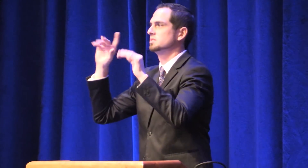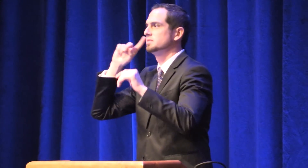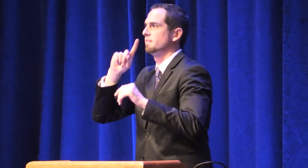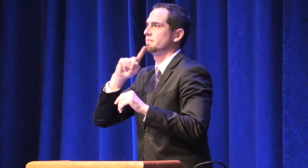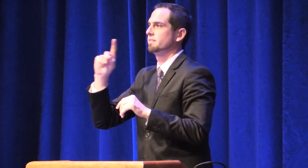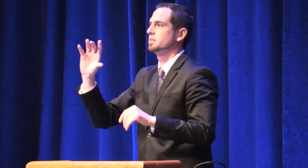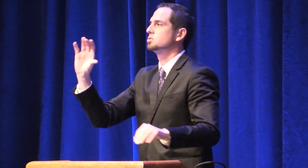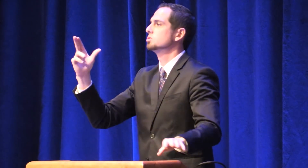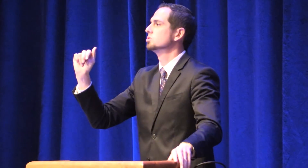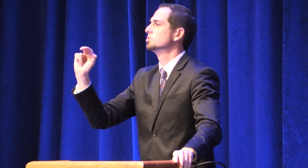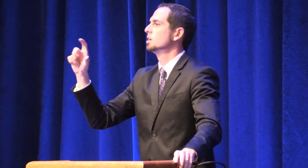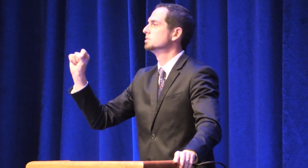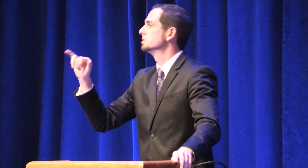for the internet.